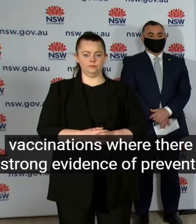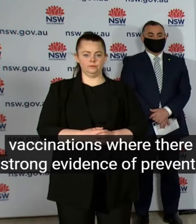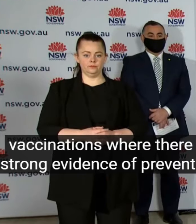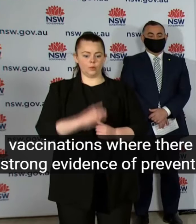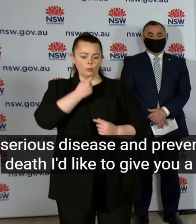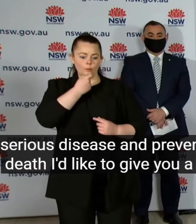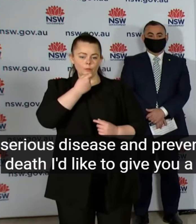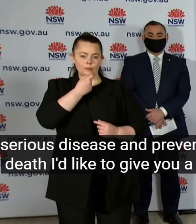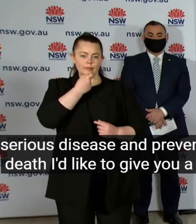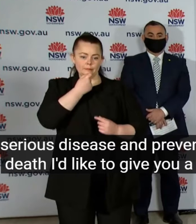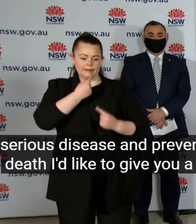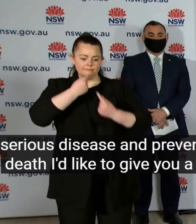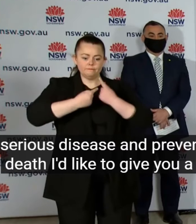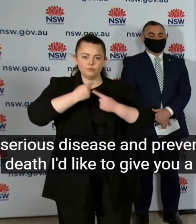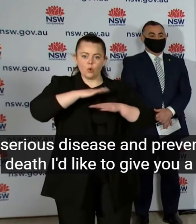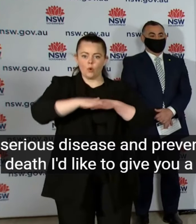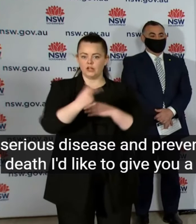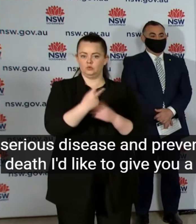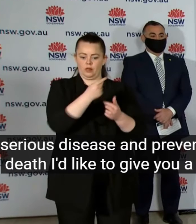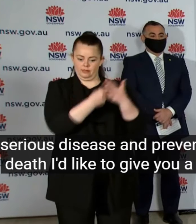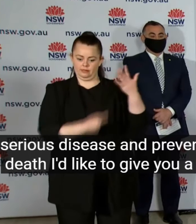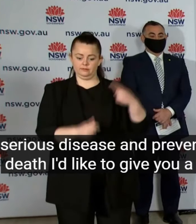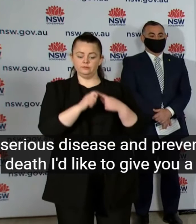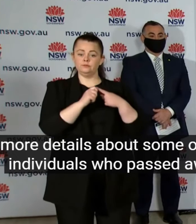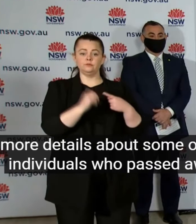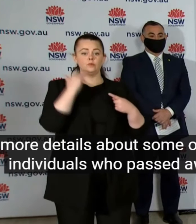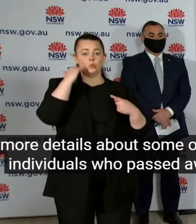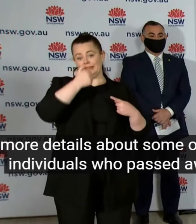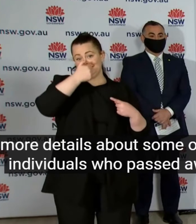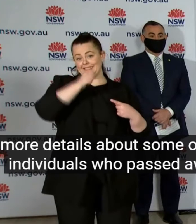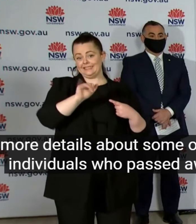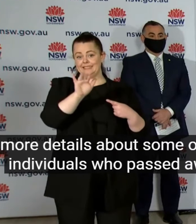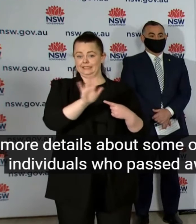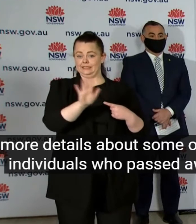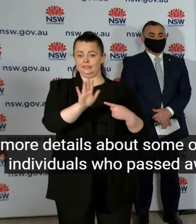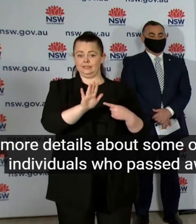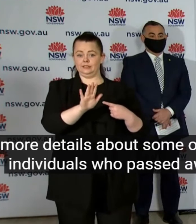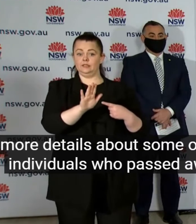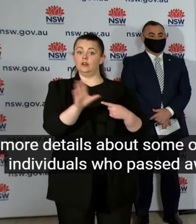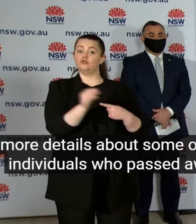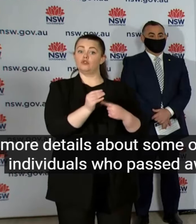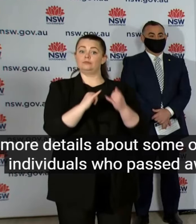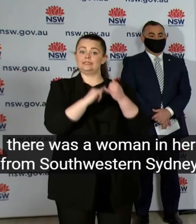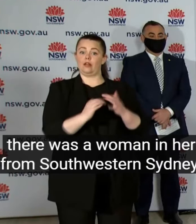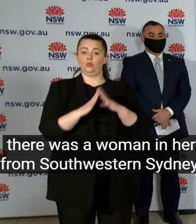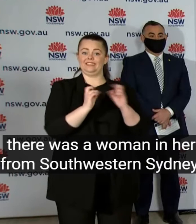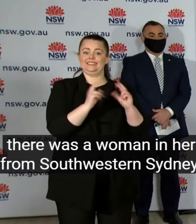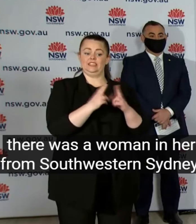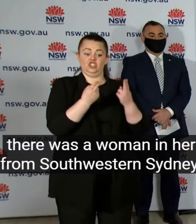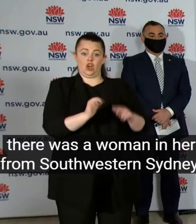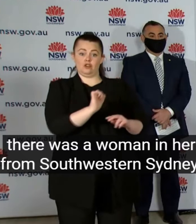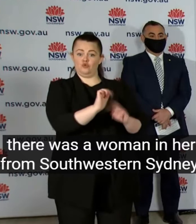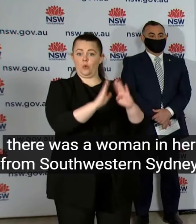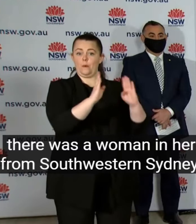of the individuals who passed away. There was a woman in her 60s from southwestern Sydney who died at home. She